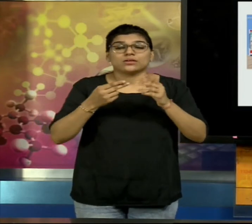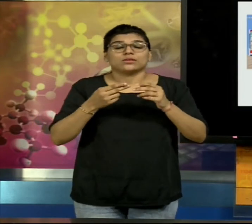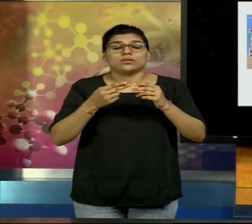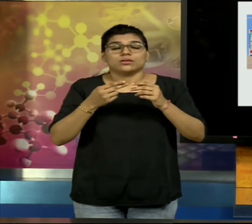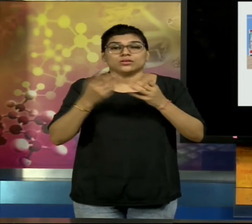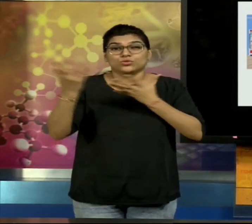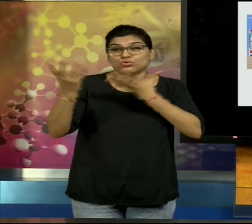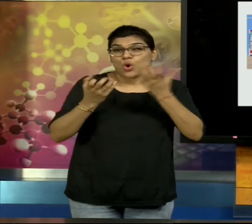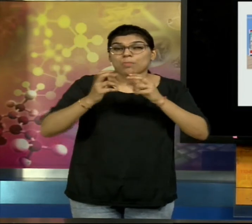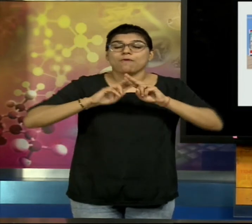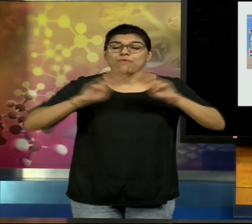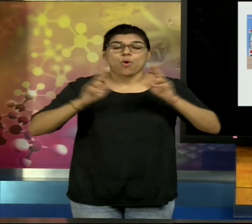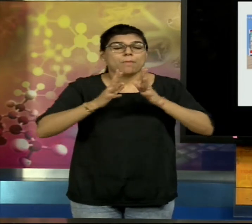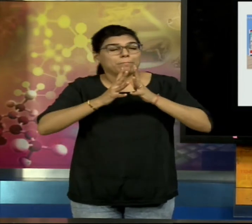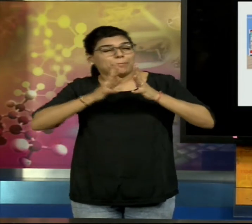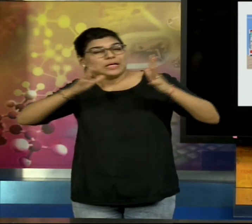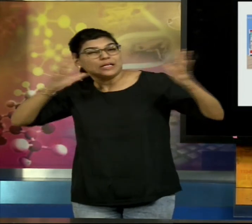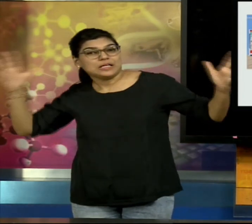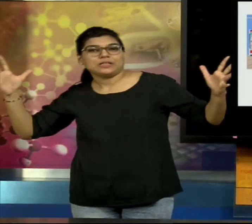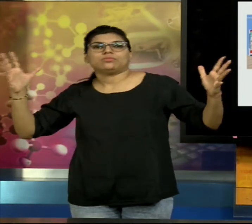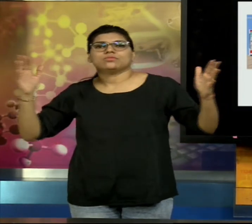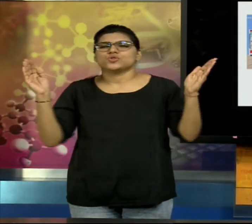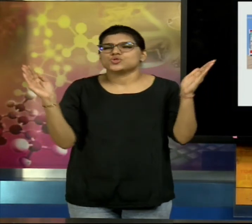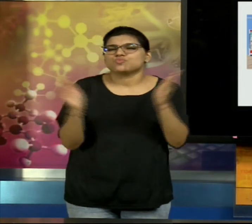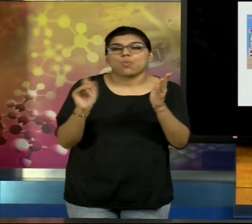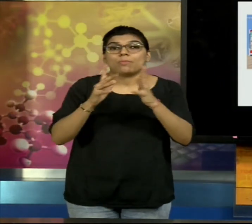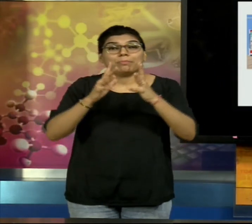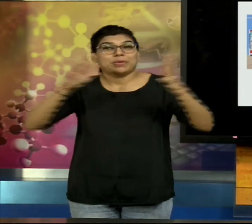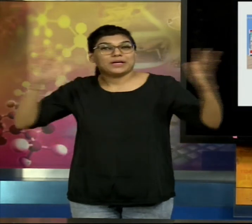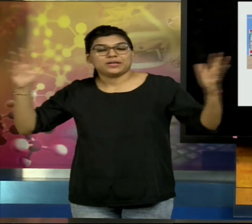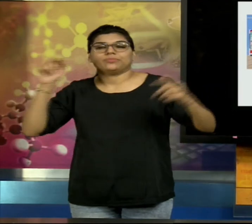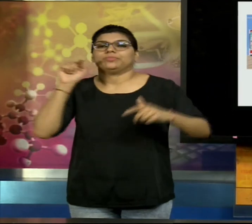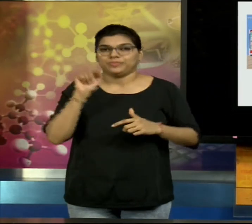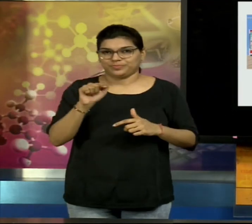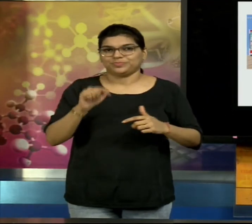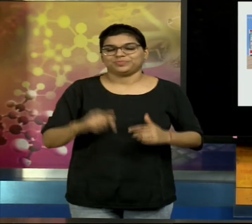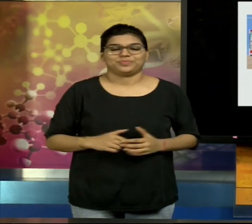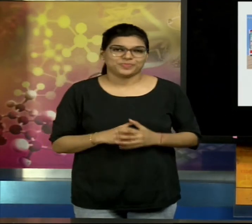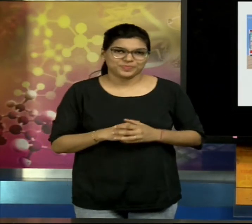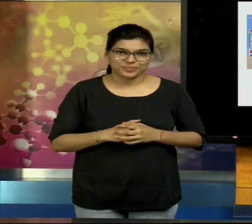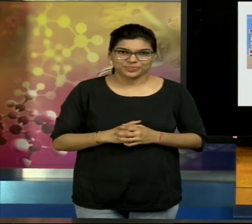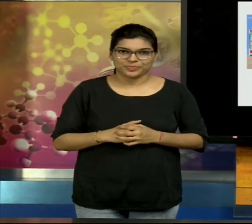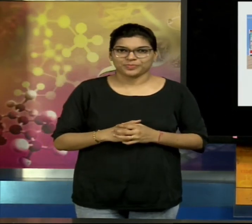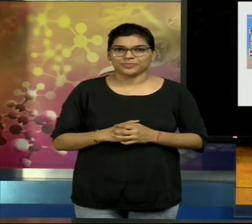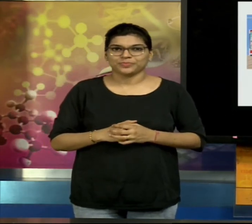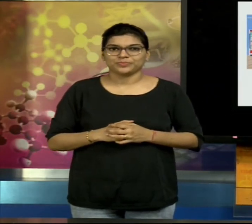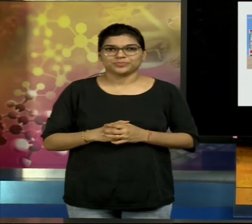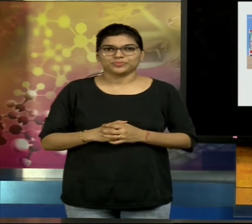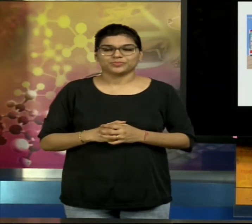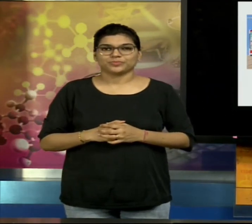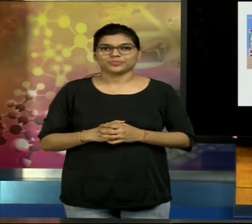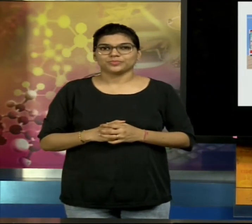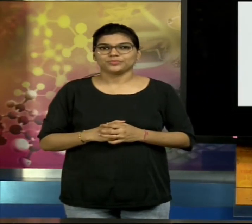bazaars. There you can do almost all kinds of shopping, so they are known as super